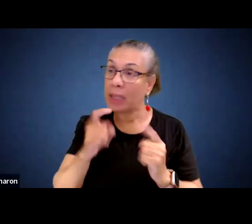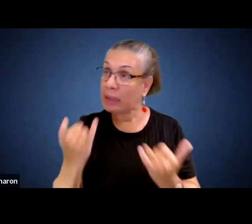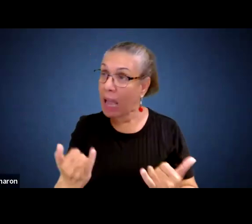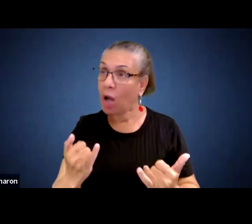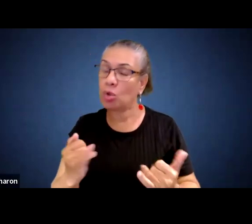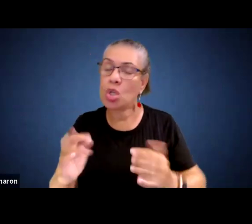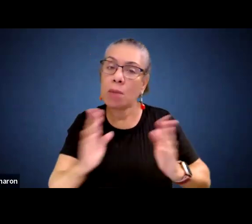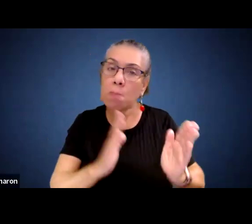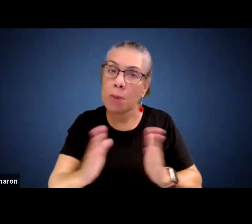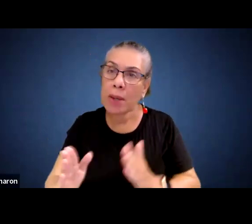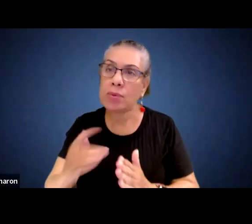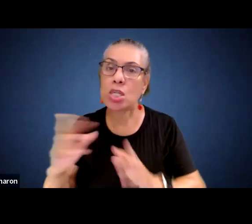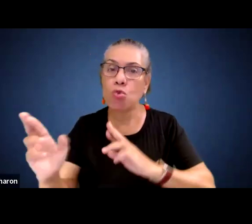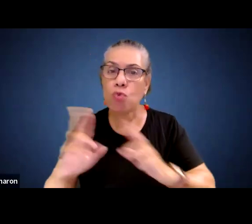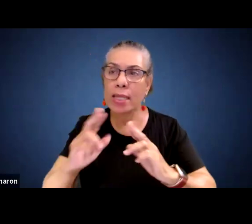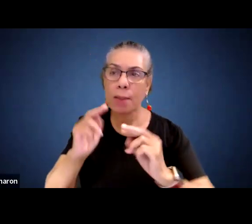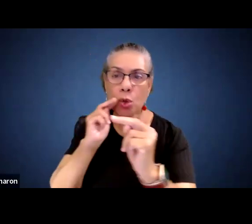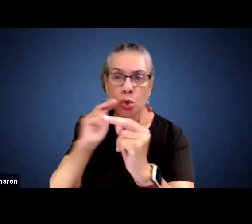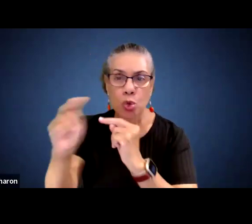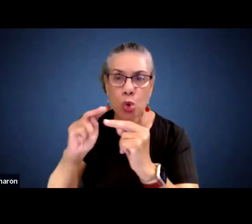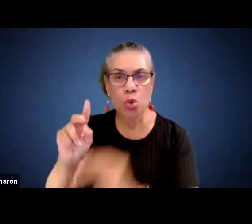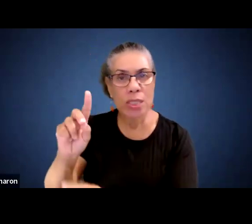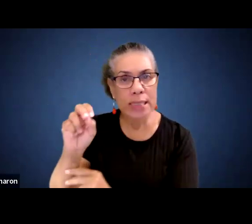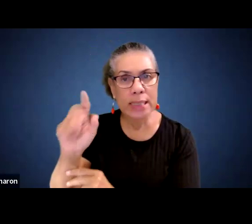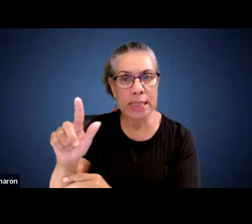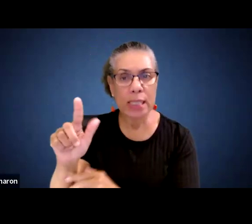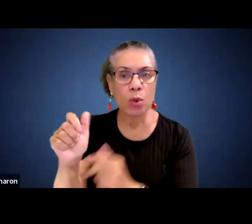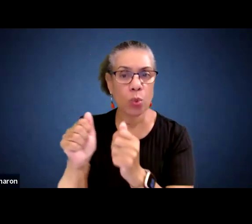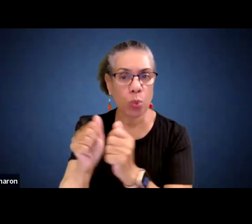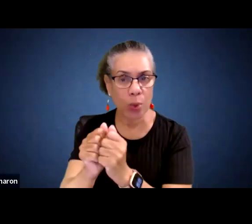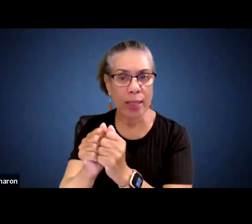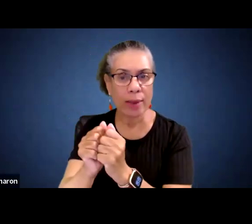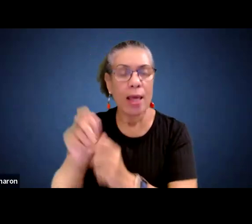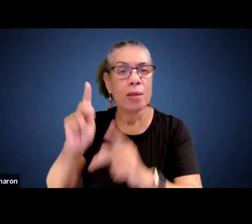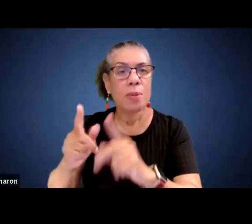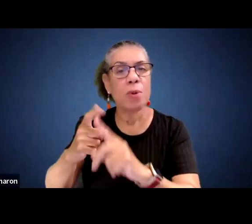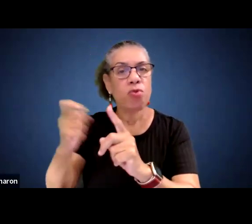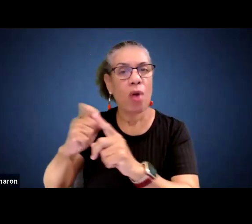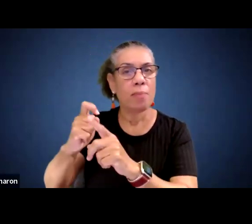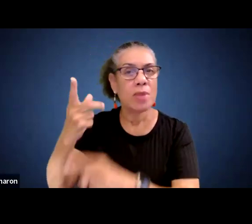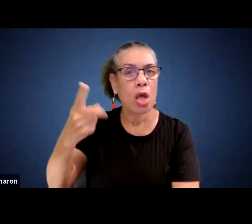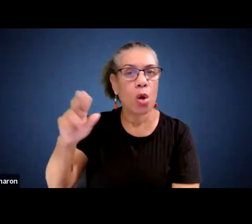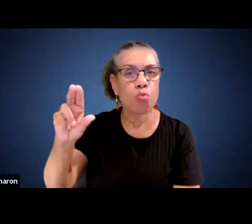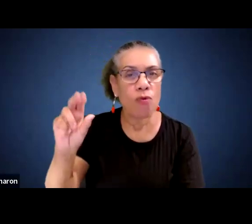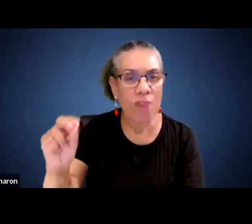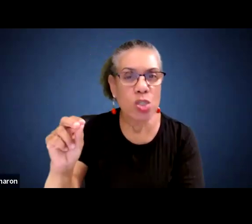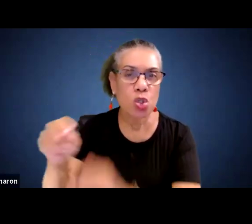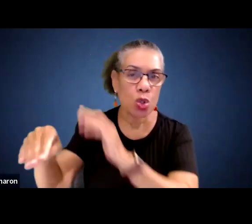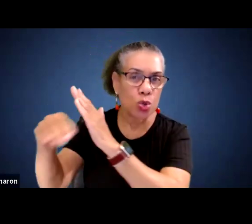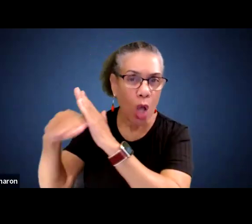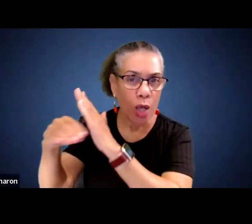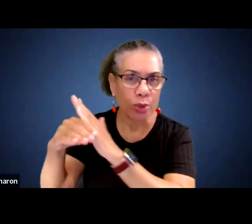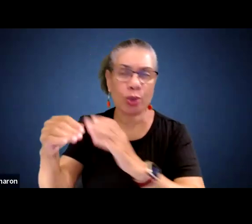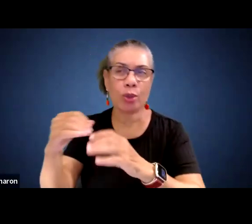about negotiating the deal with the people from the professional soccer and building the whole